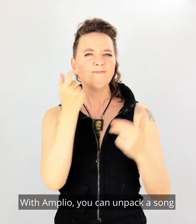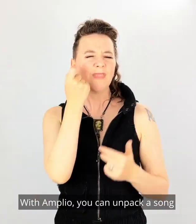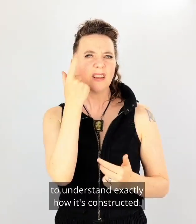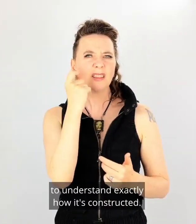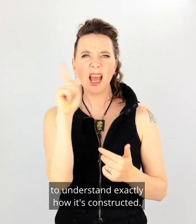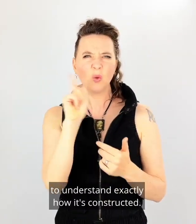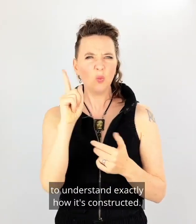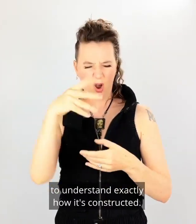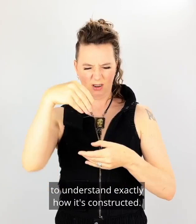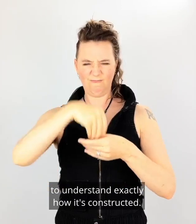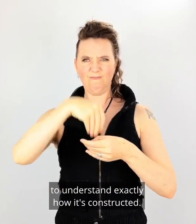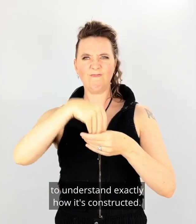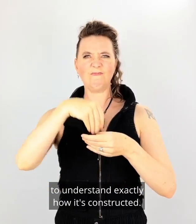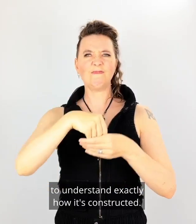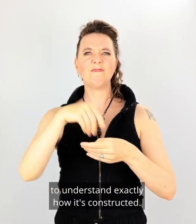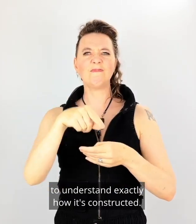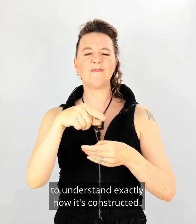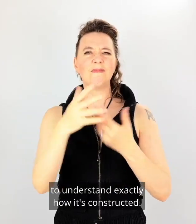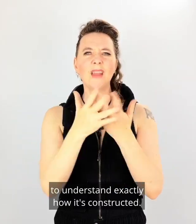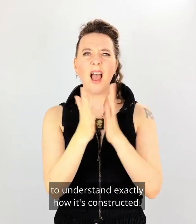to understand exactly how it's constructed.